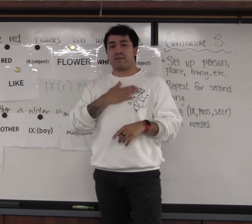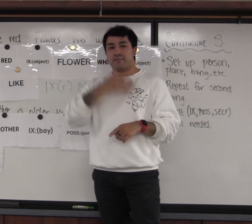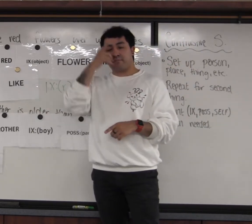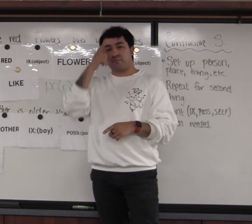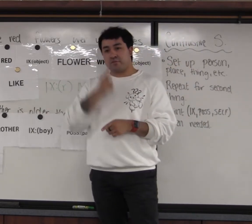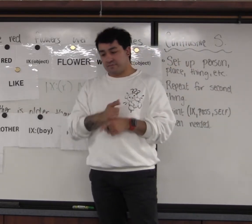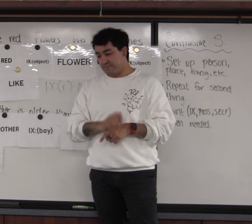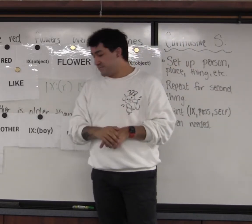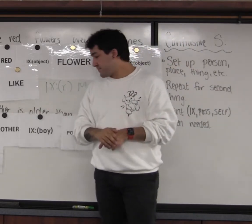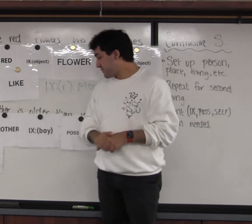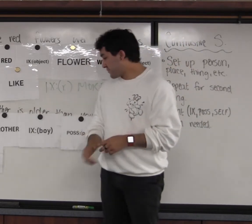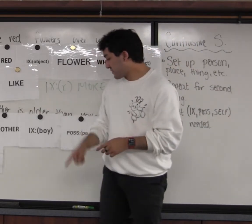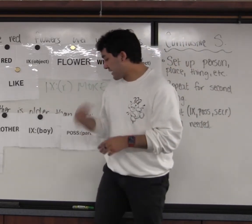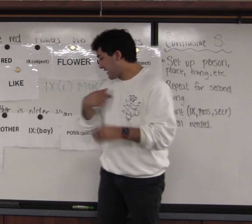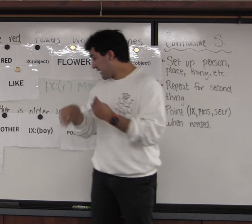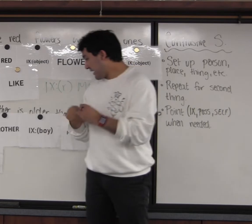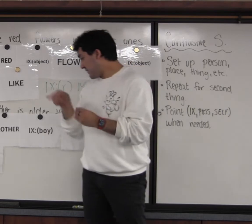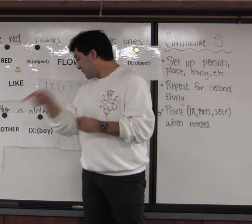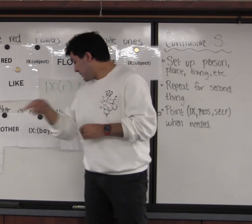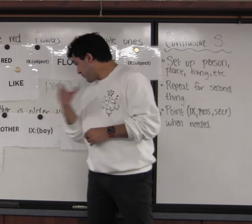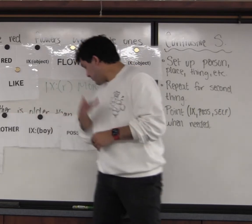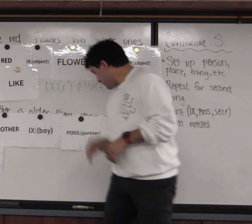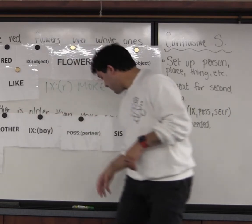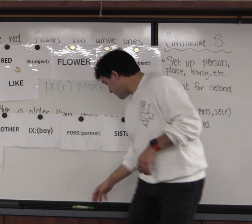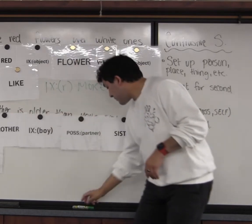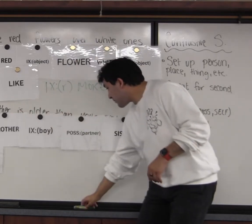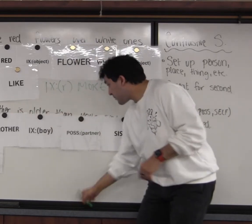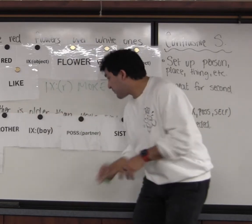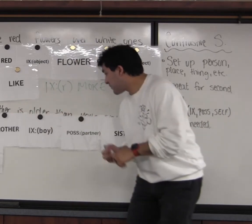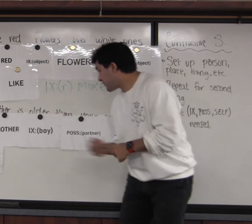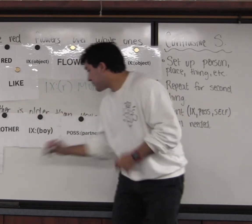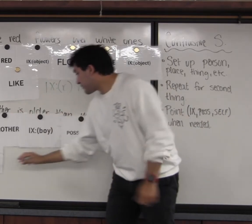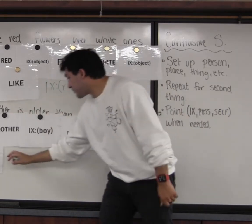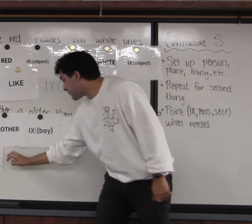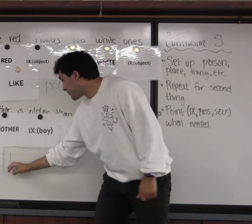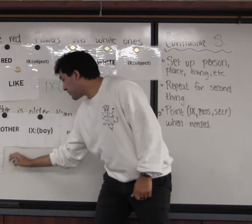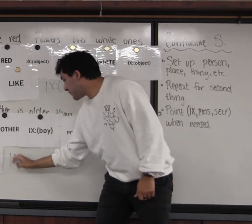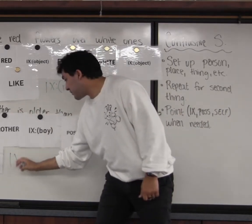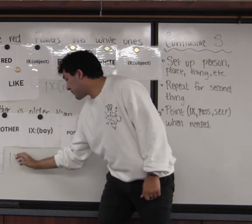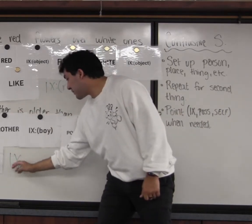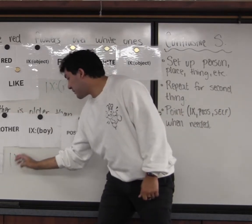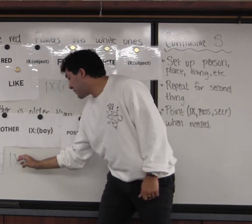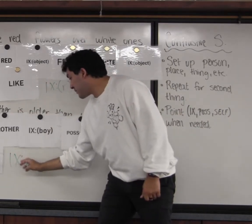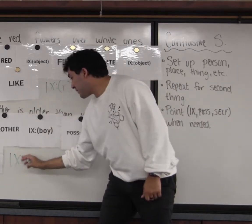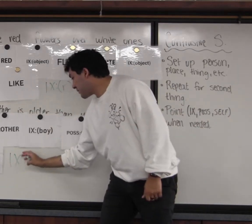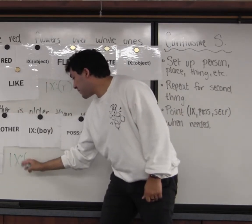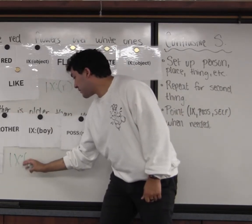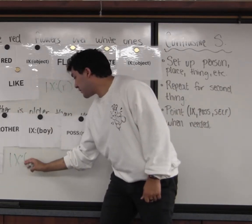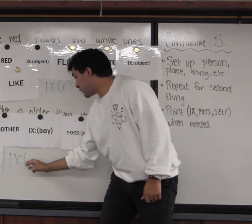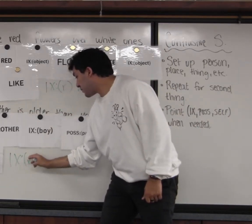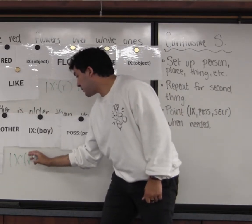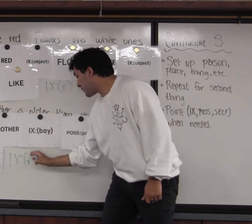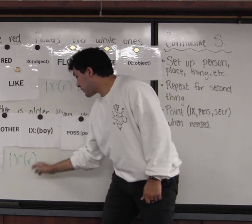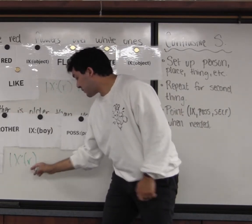So the word is older. My brother is older than your sister, and I don't have a card for that.